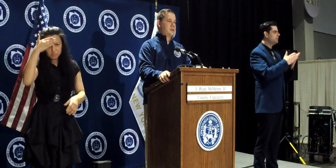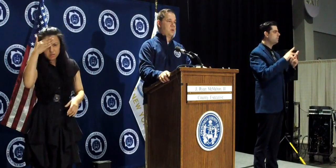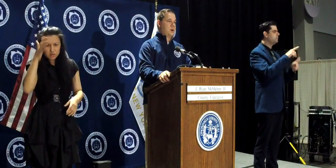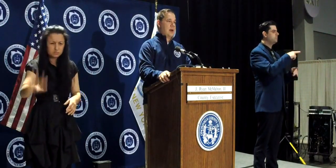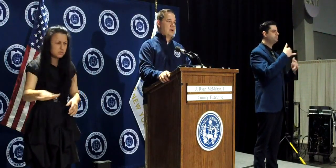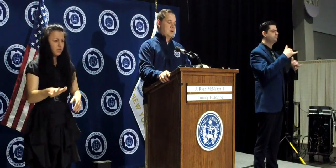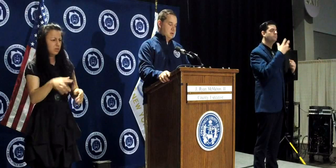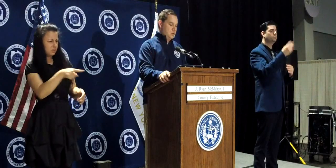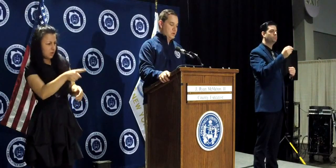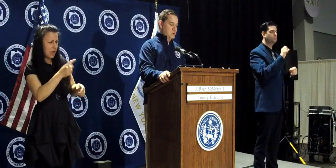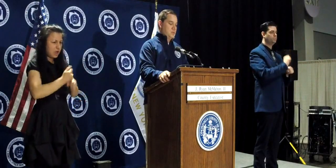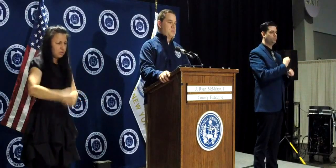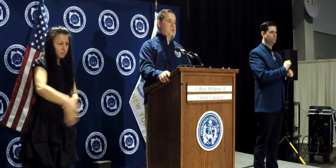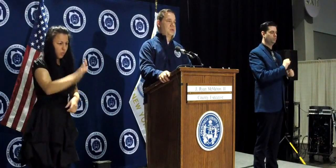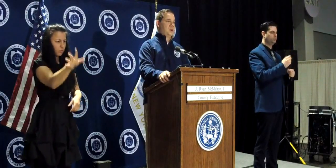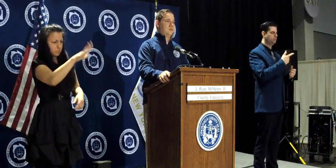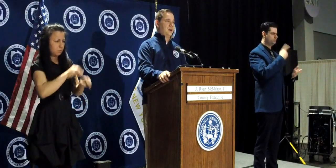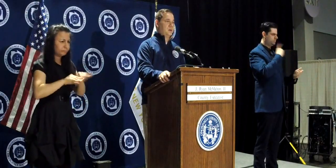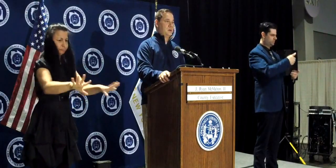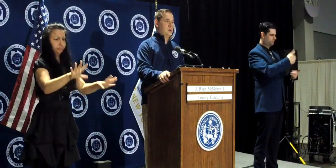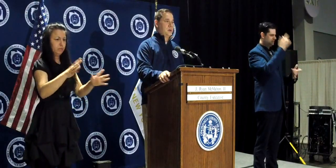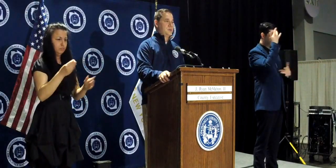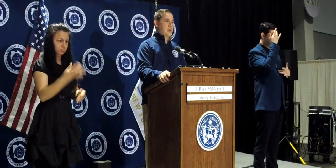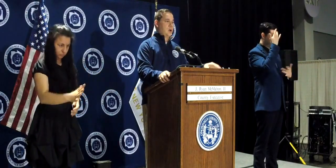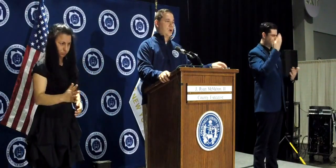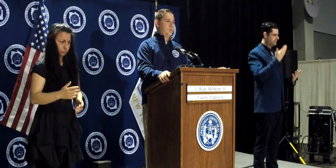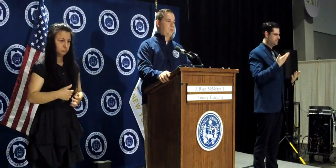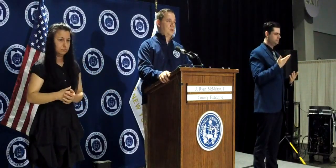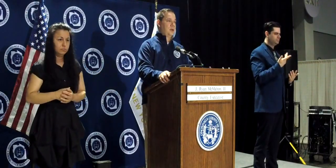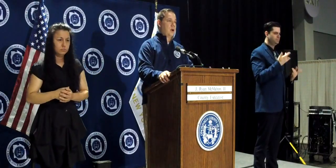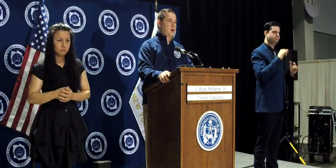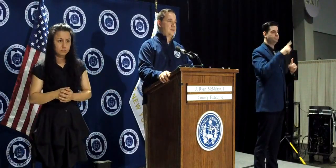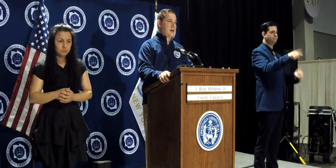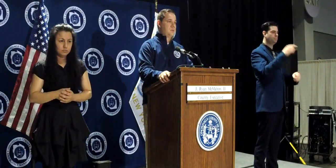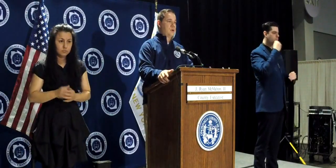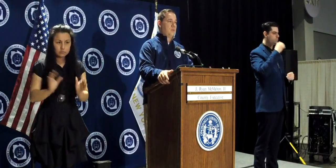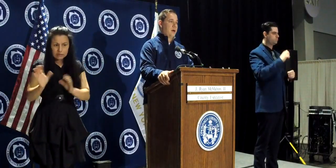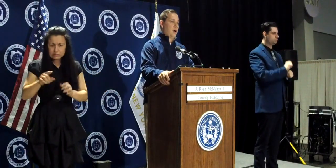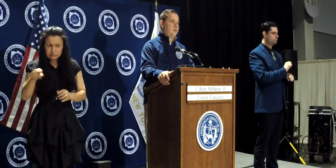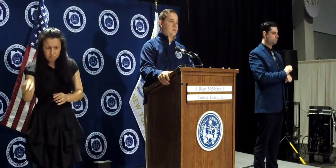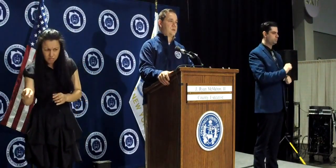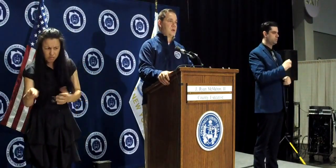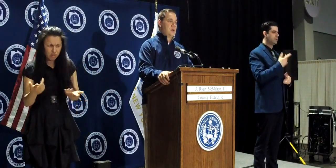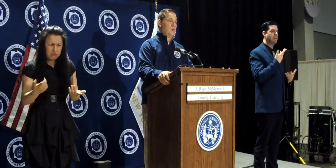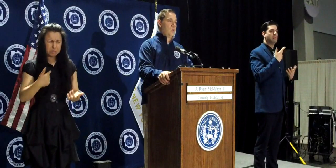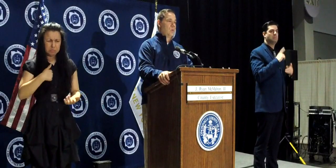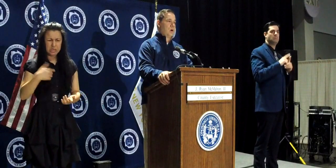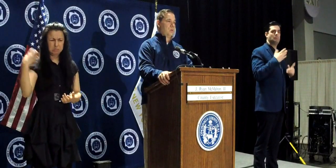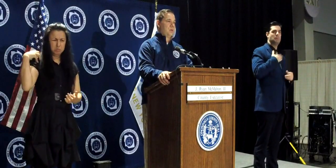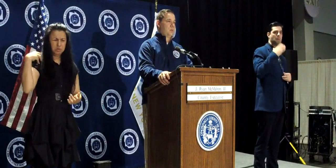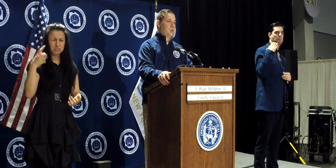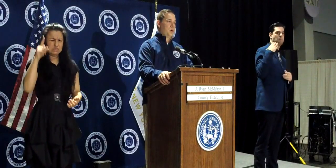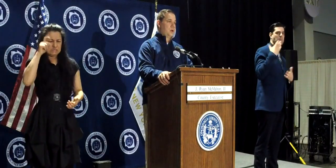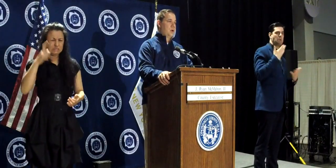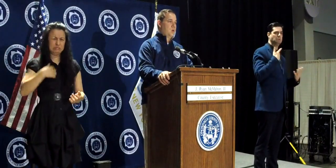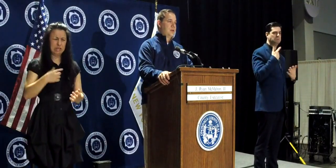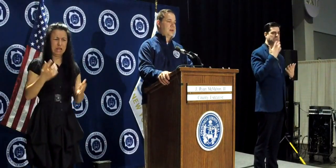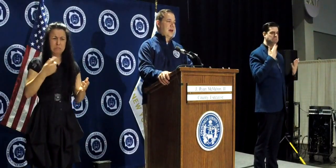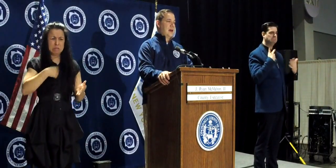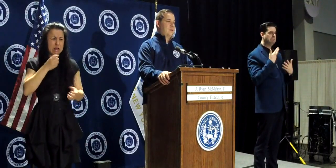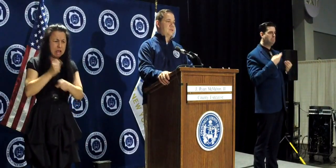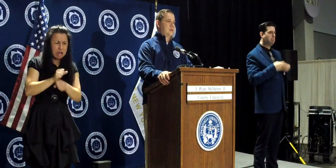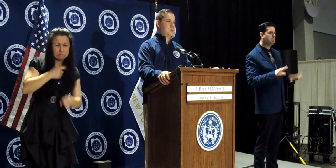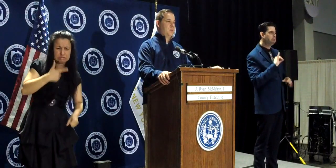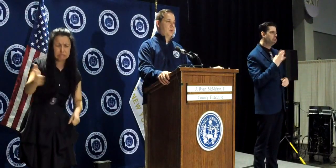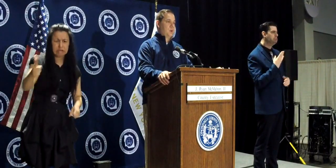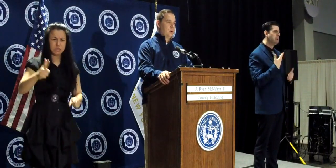is going to say or whatnot, you think you might be treated unfairly, stay home. If you're getting a hard time, you call my office and we'll work with the employer. We